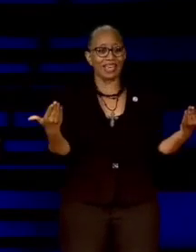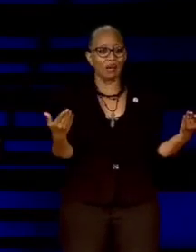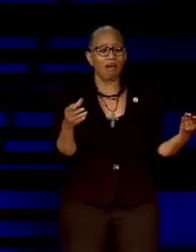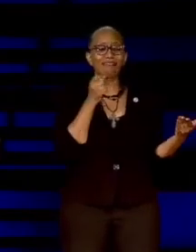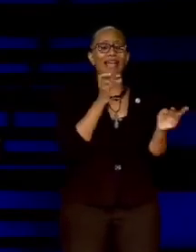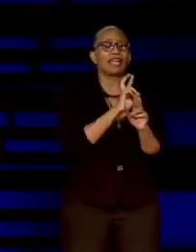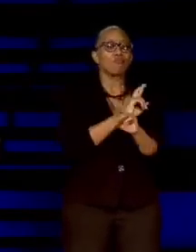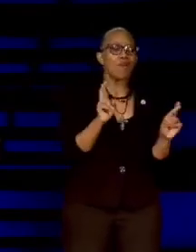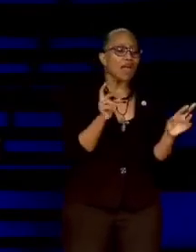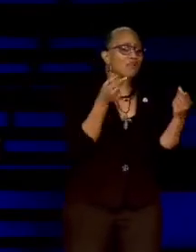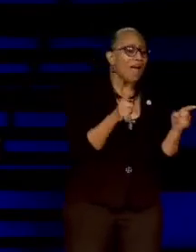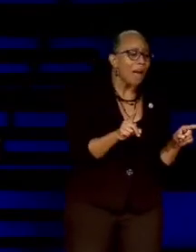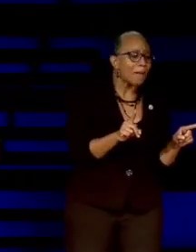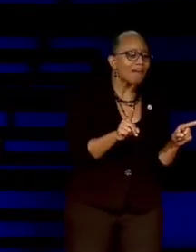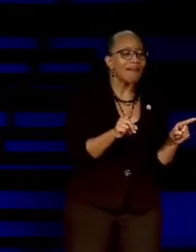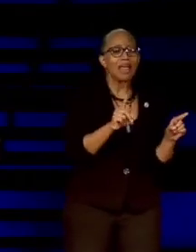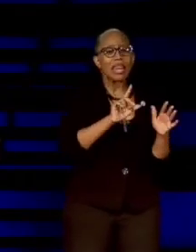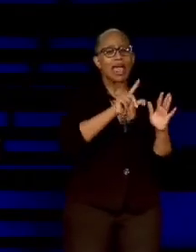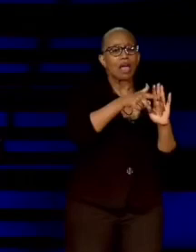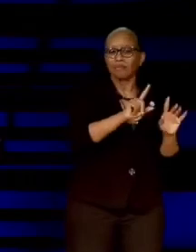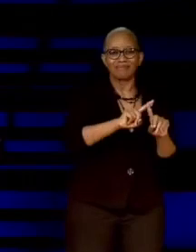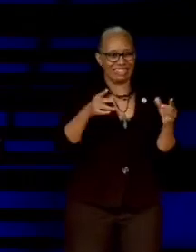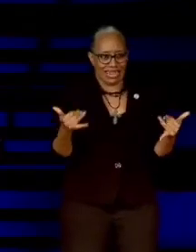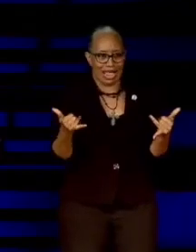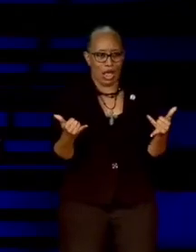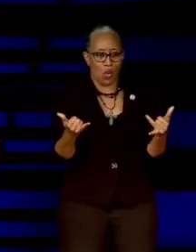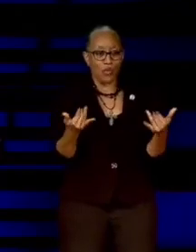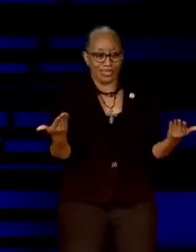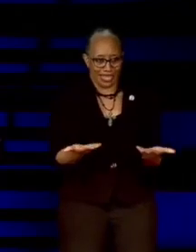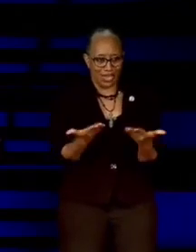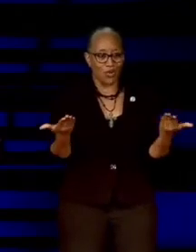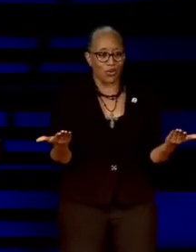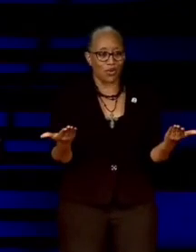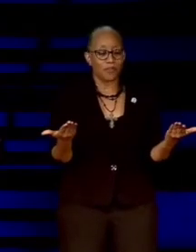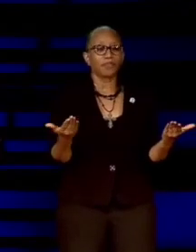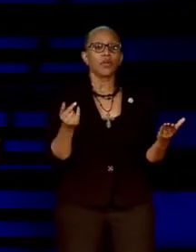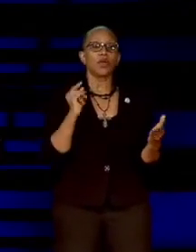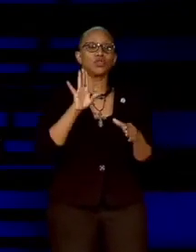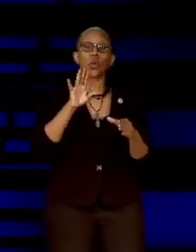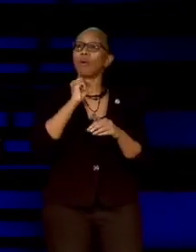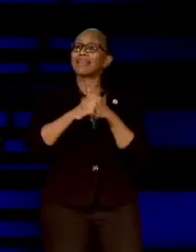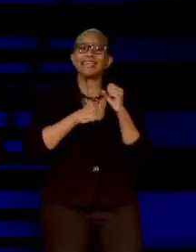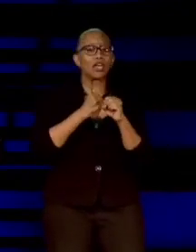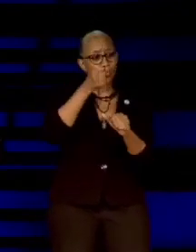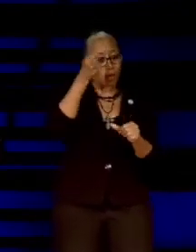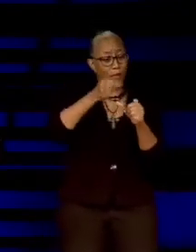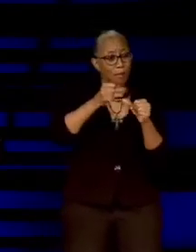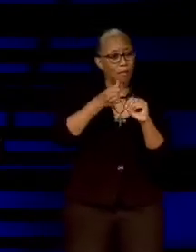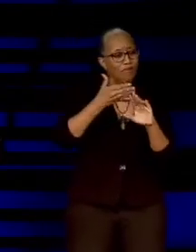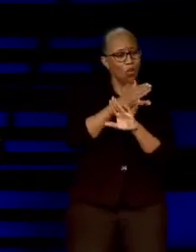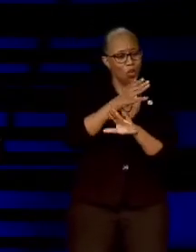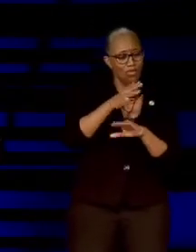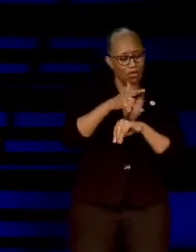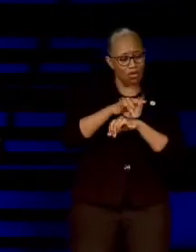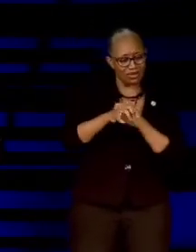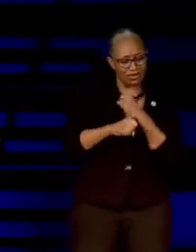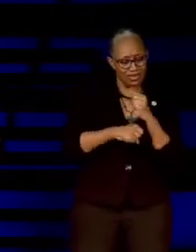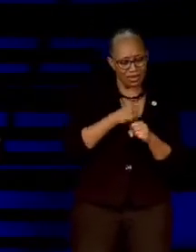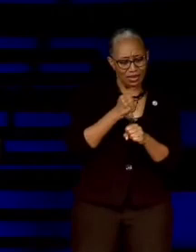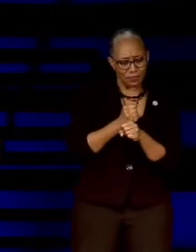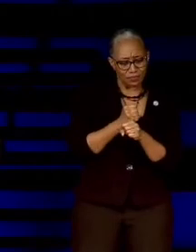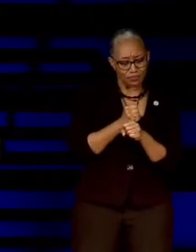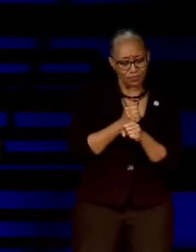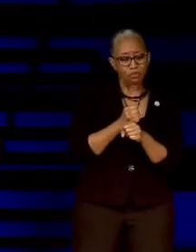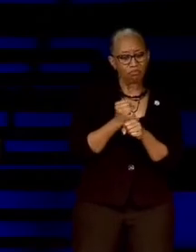way, it's here. And then earlier in this year, as the year, how many of y'all remember? I mean, because we're already